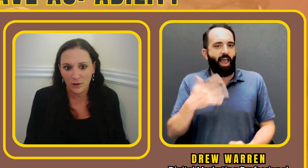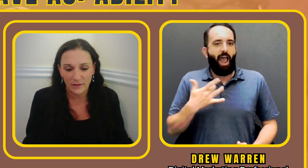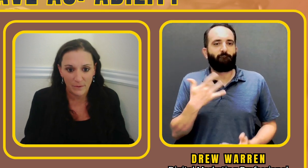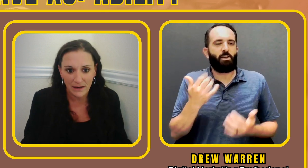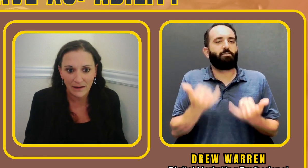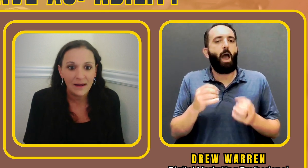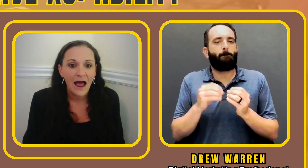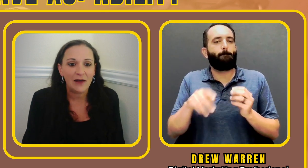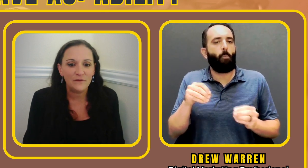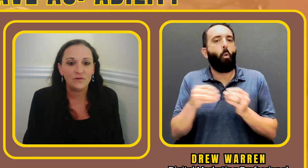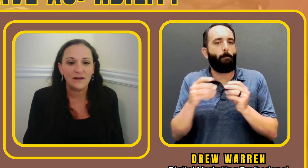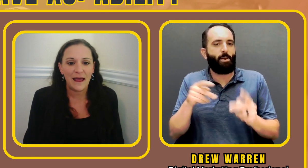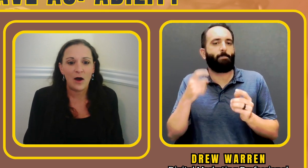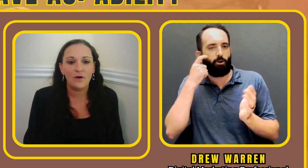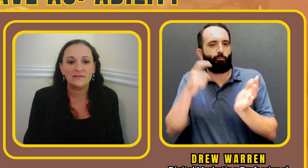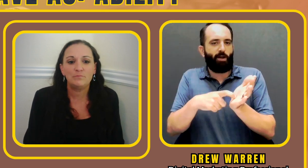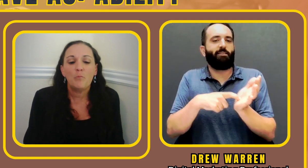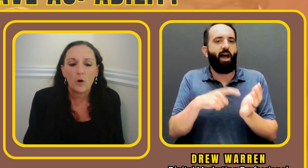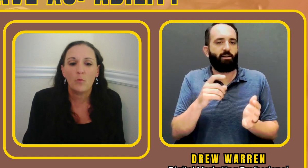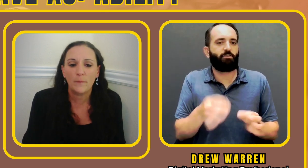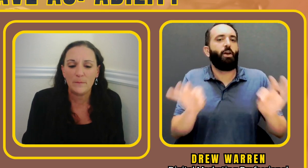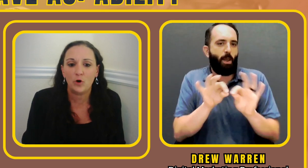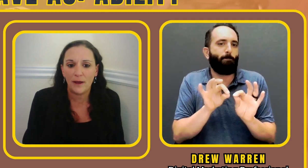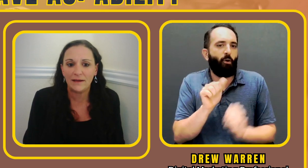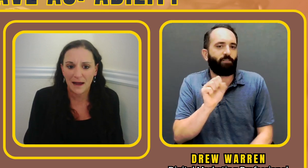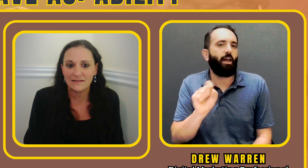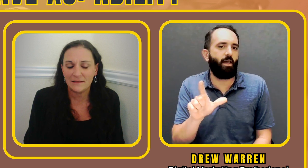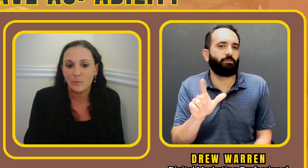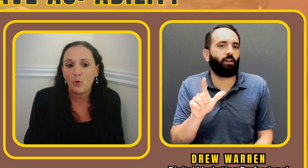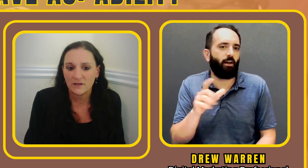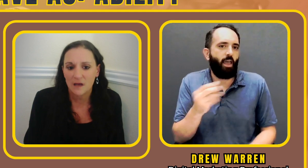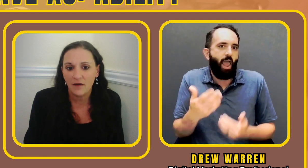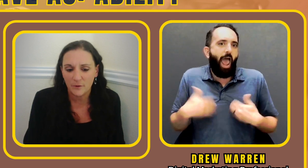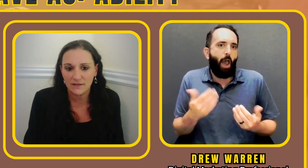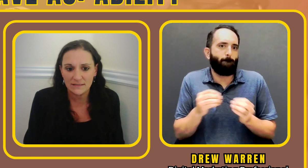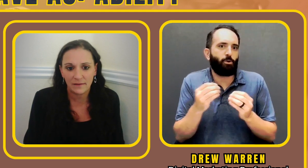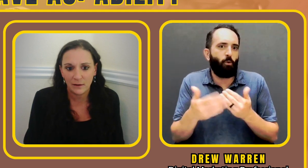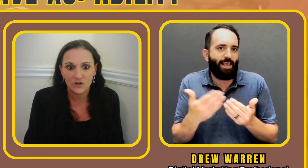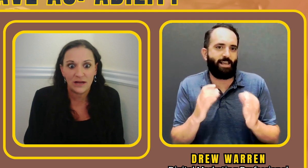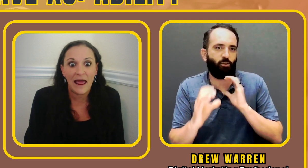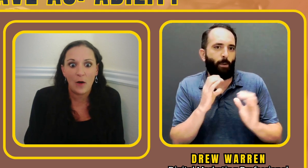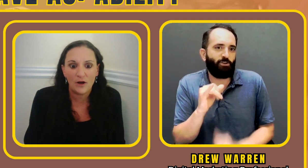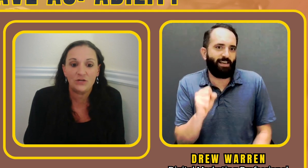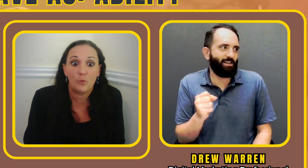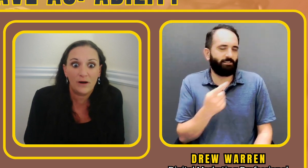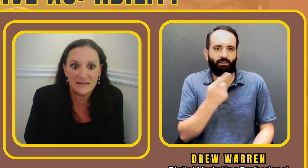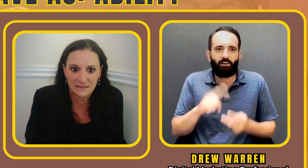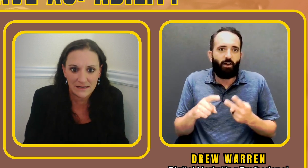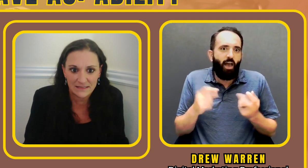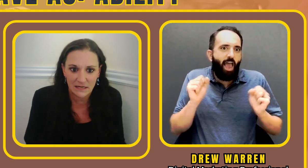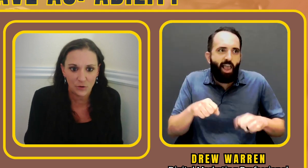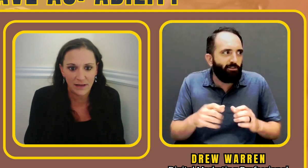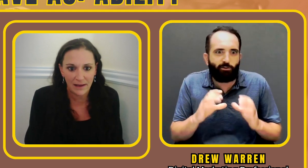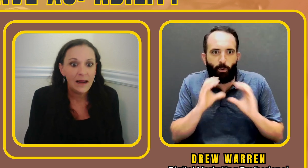in the media, I feel that now it's more and more people are recognizing the importance of American Sign Language and how much more